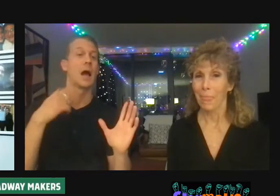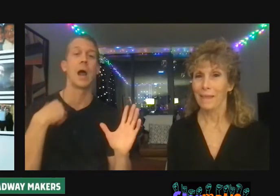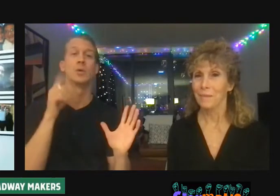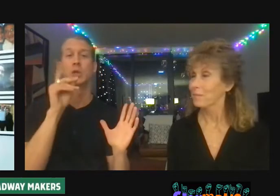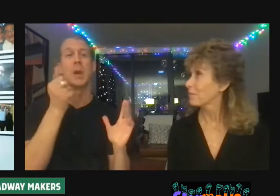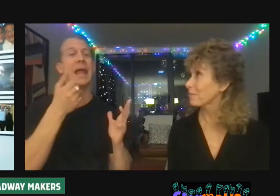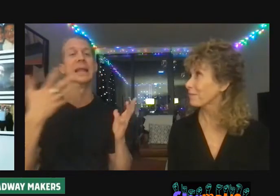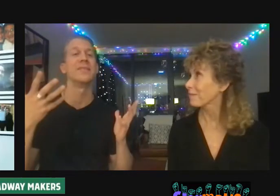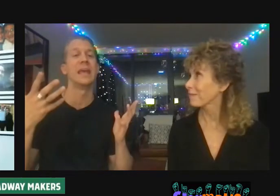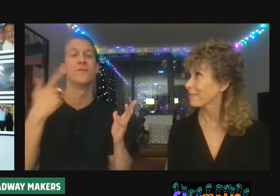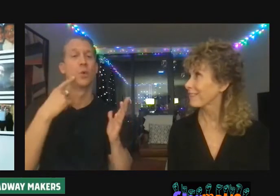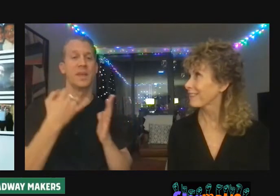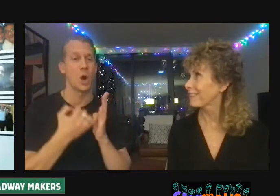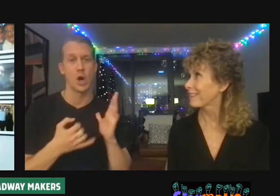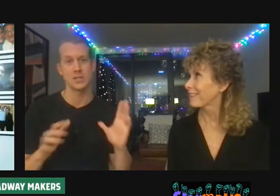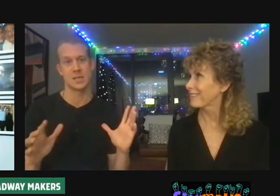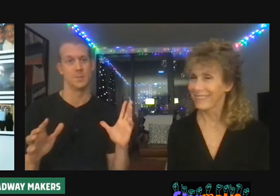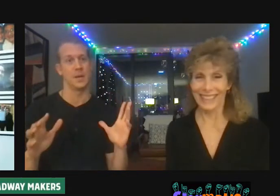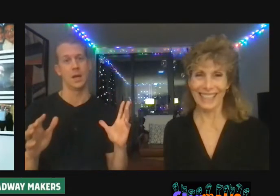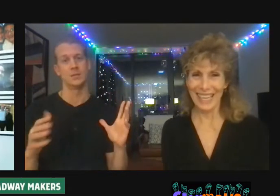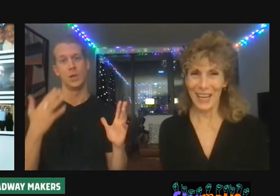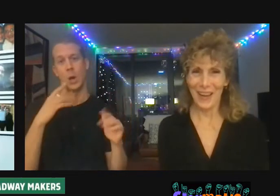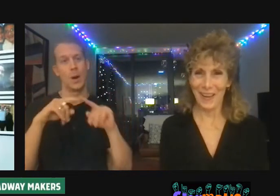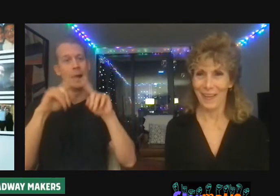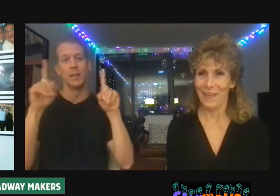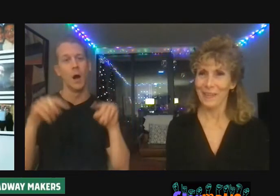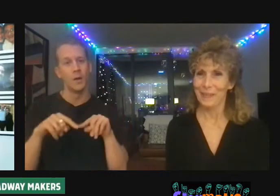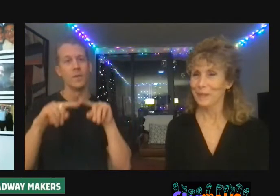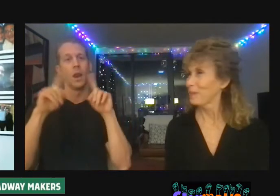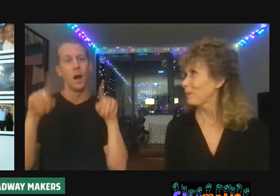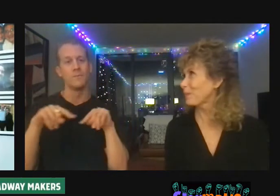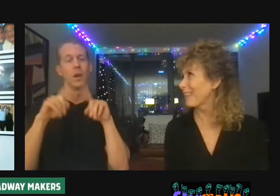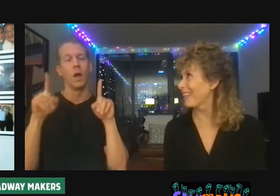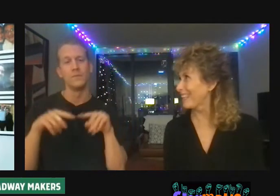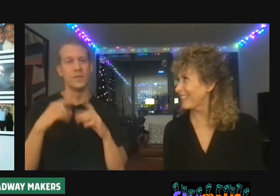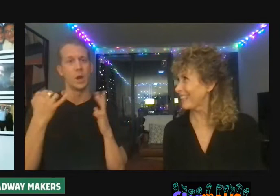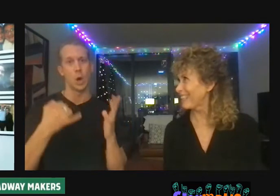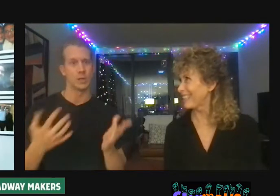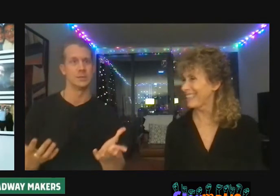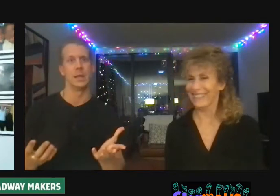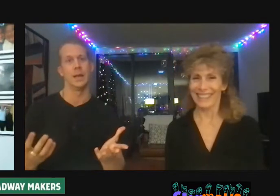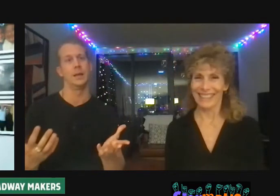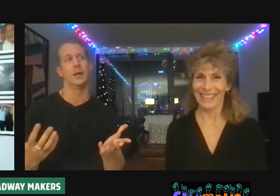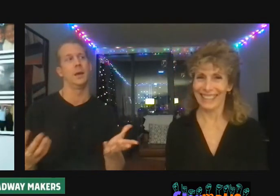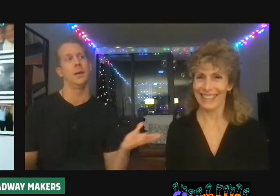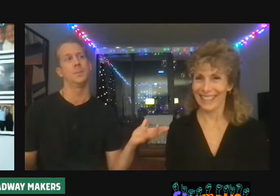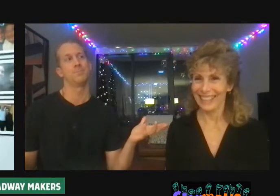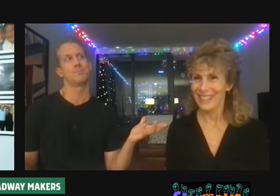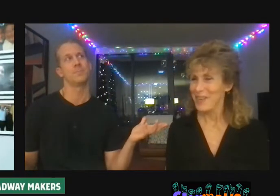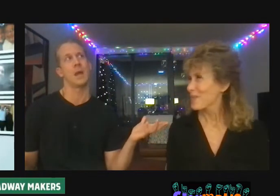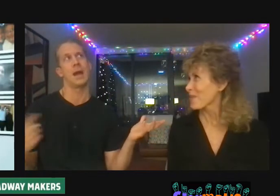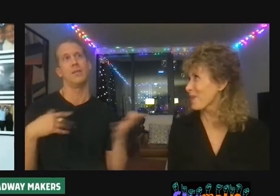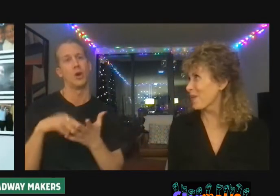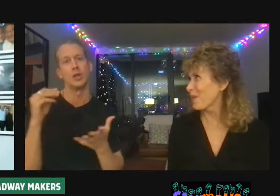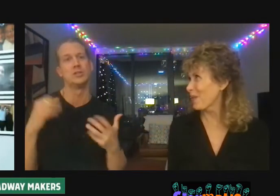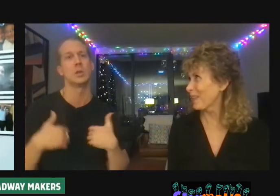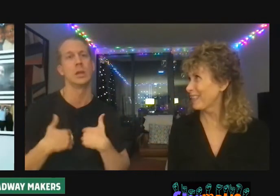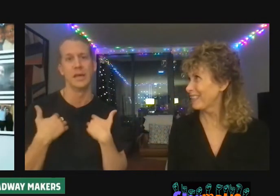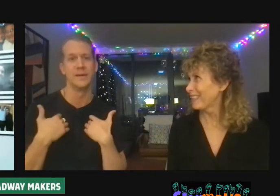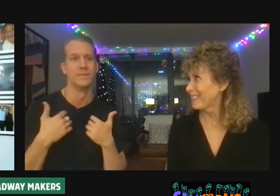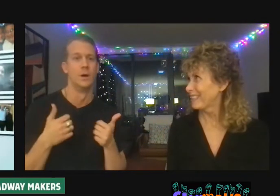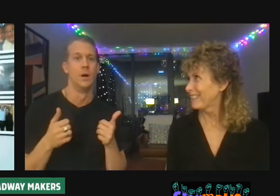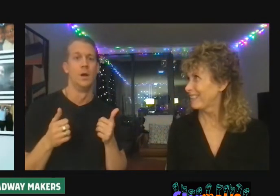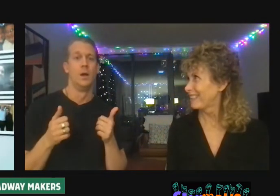But I will do anything for the art, because, I love the art, and I learned